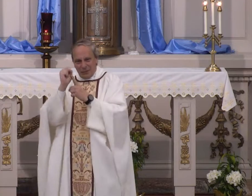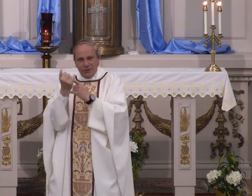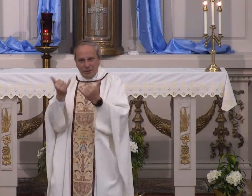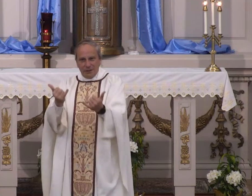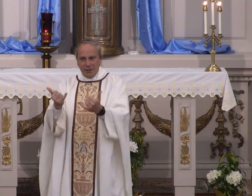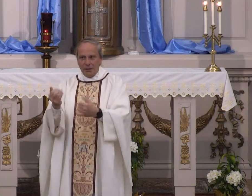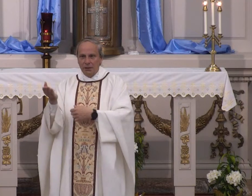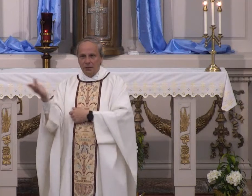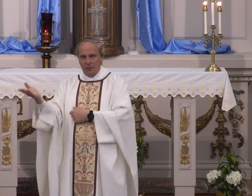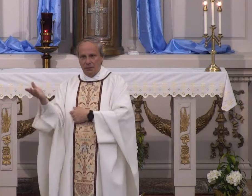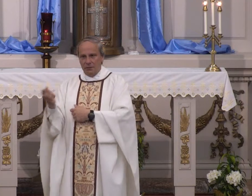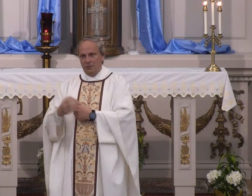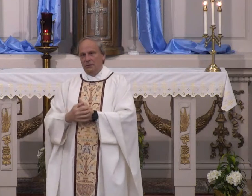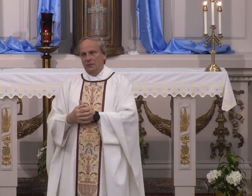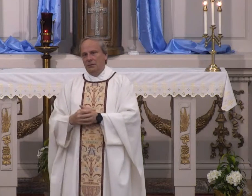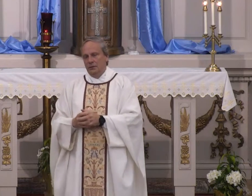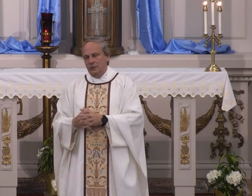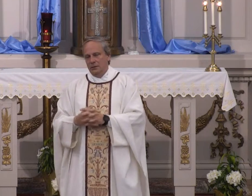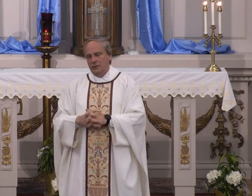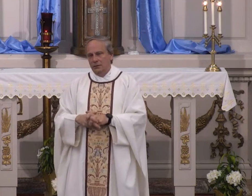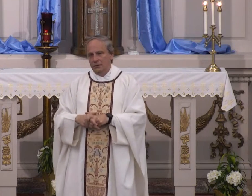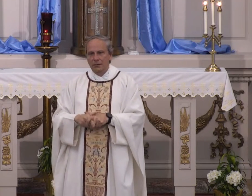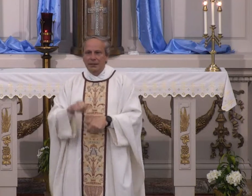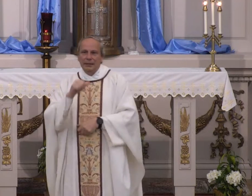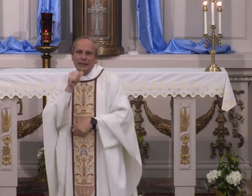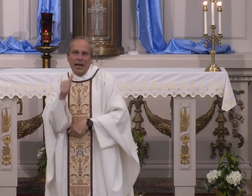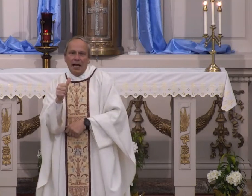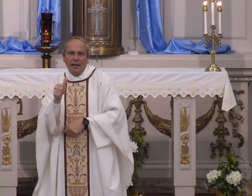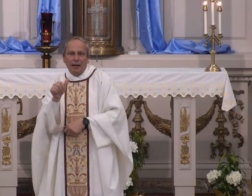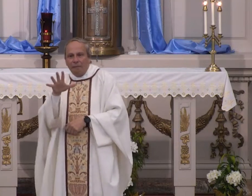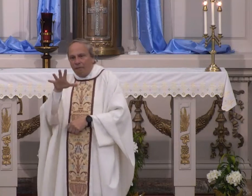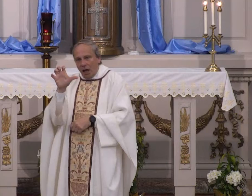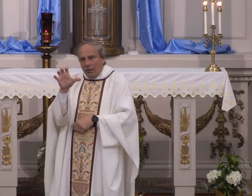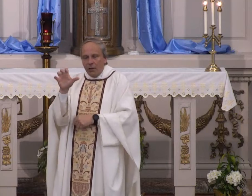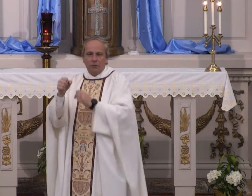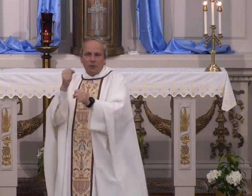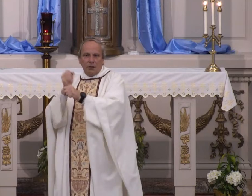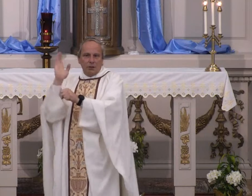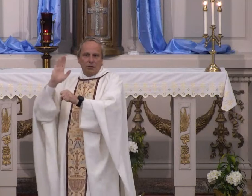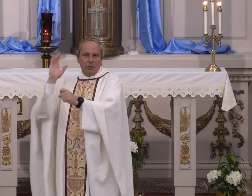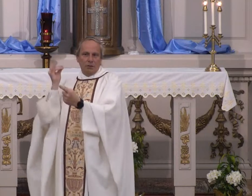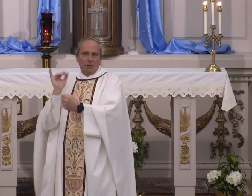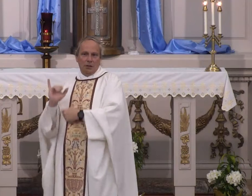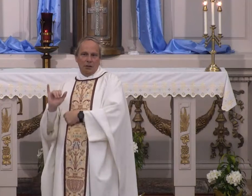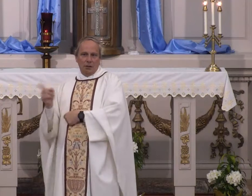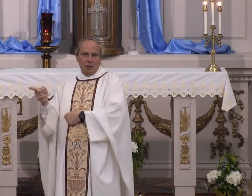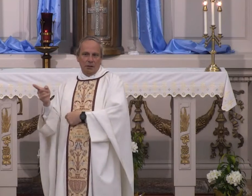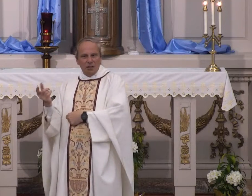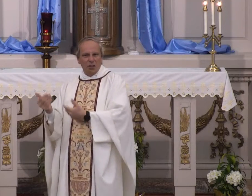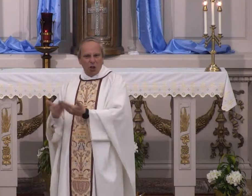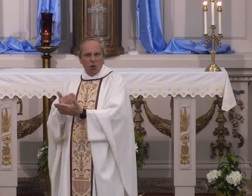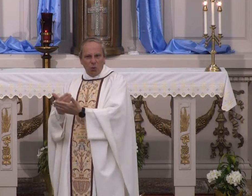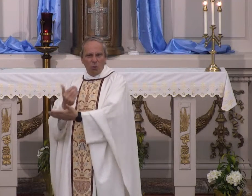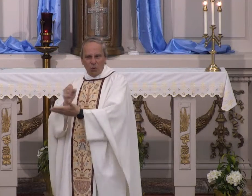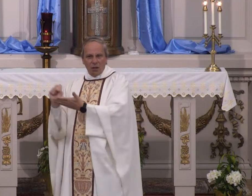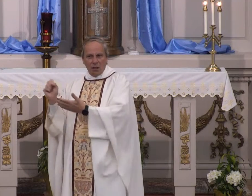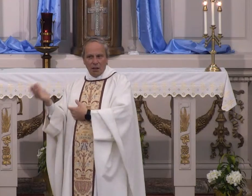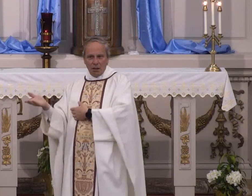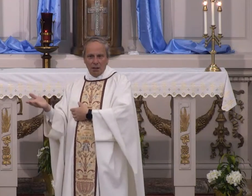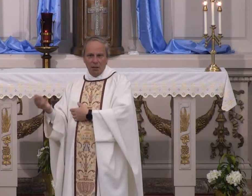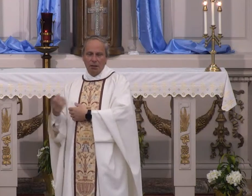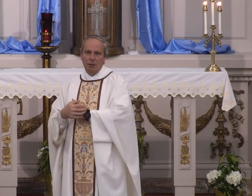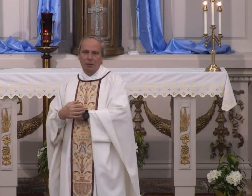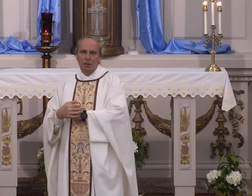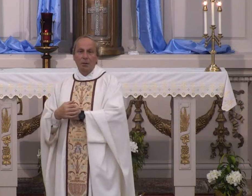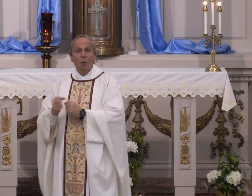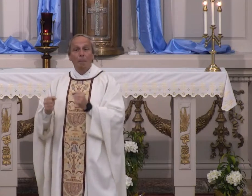And he is a saint of our time and our situation. This is not a saint who lived 500 years